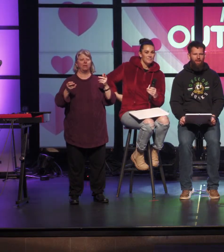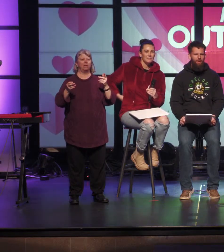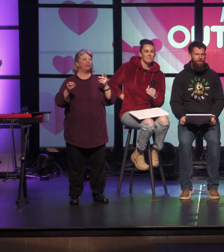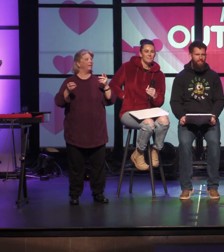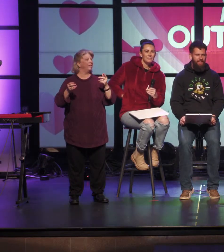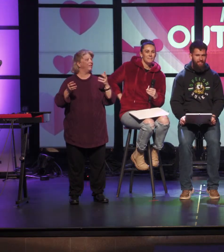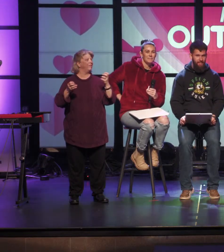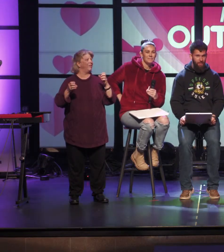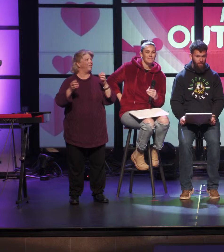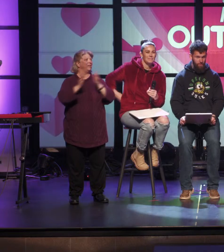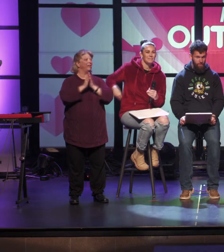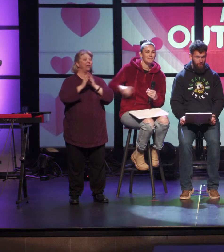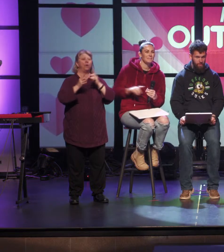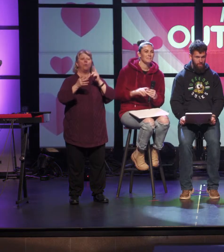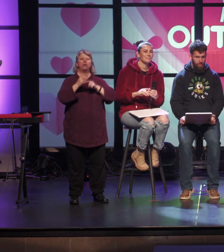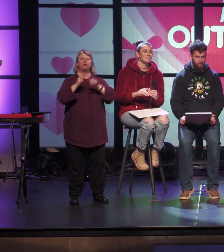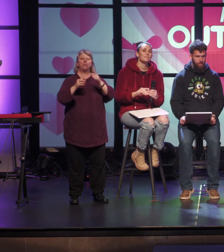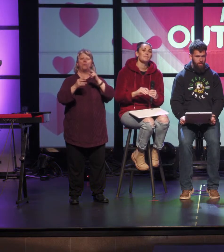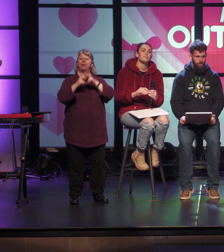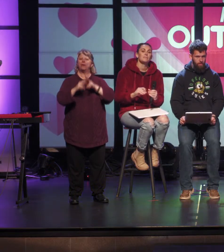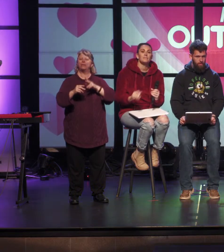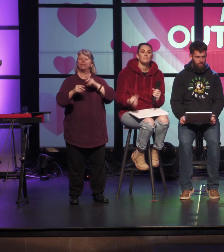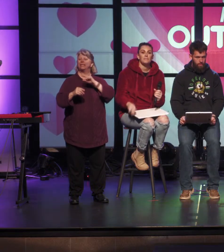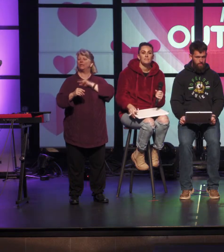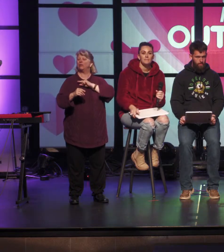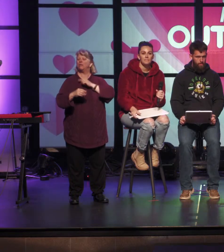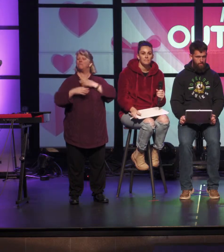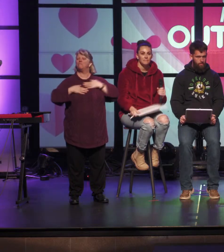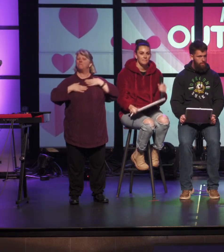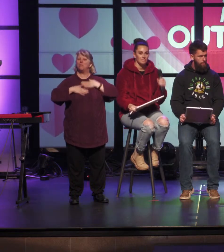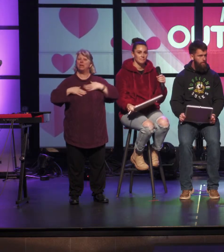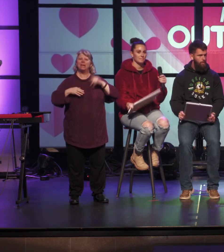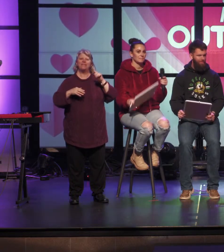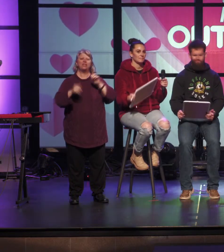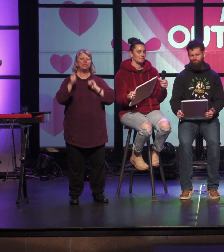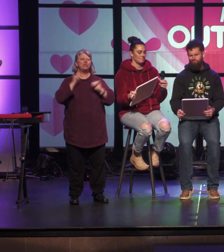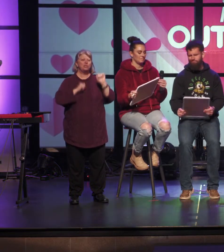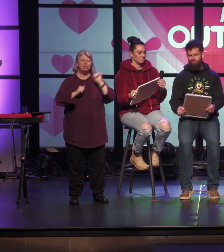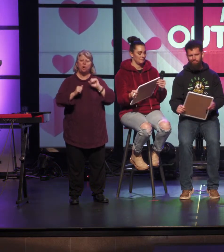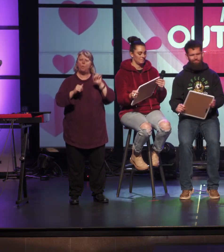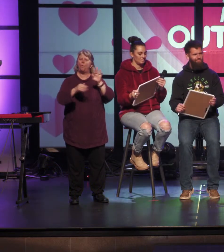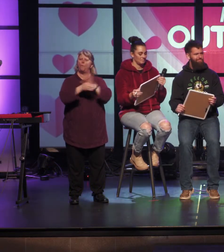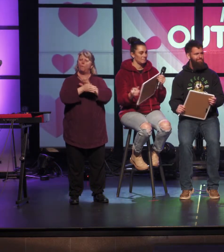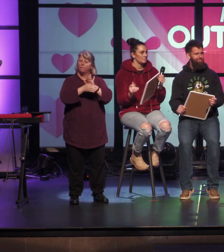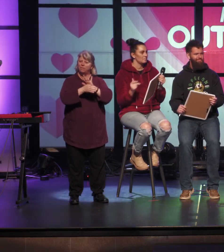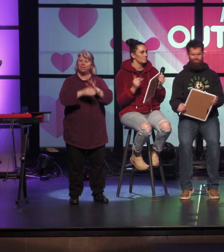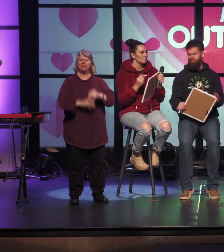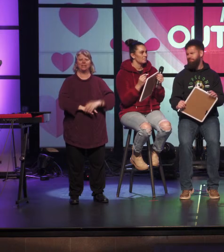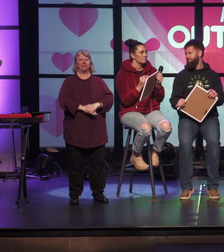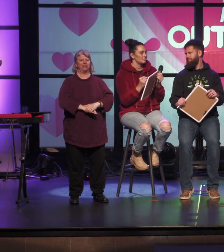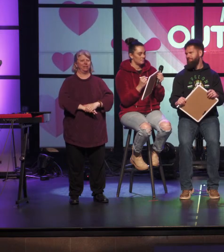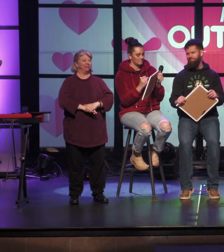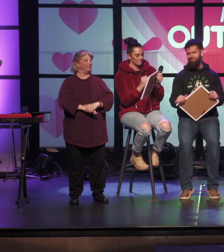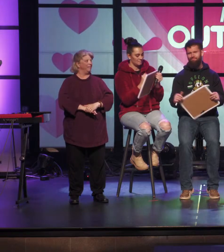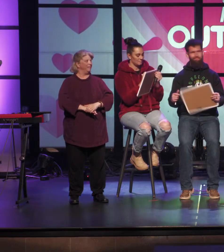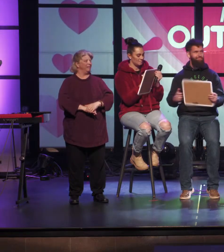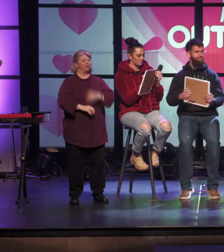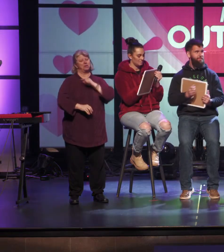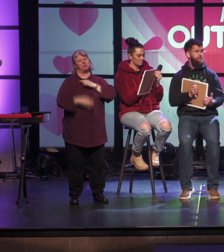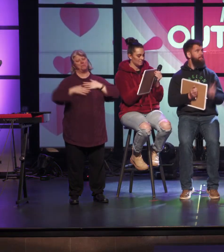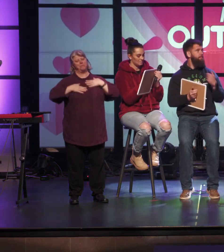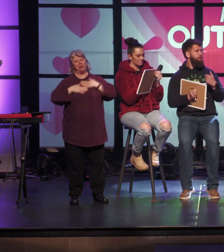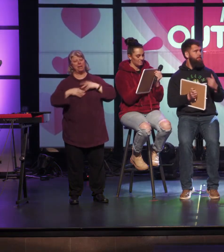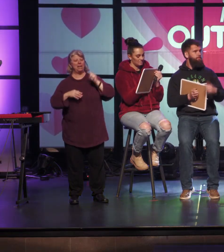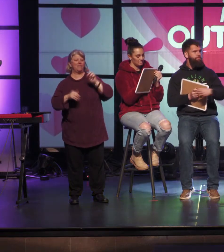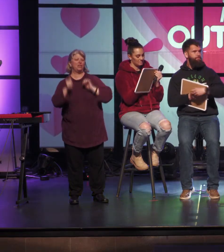we don't want to answer. Okay, what is your partner's guilty pleasure TV show or movie? Guilty pleasure